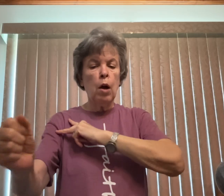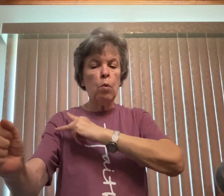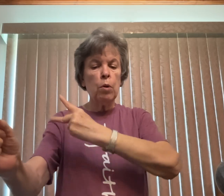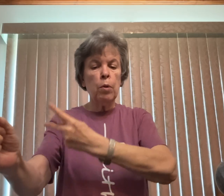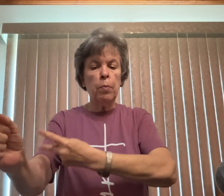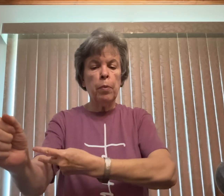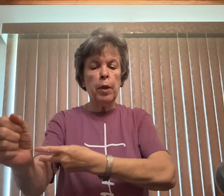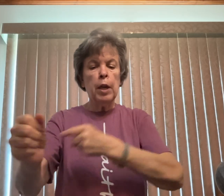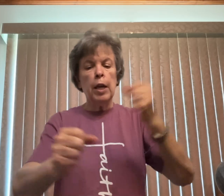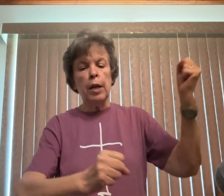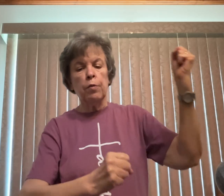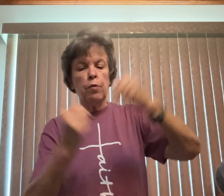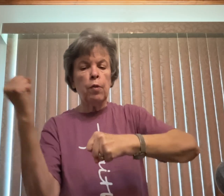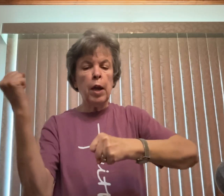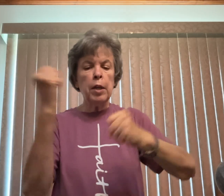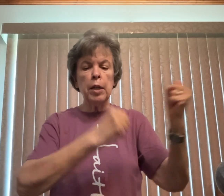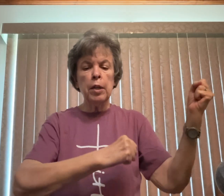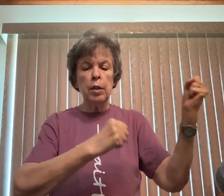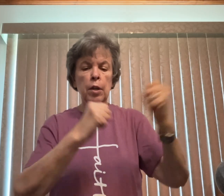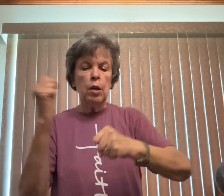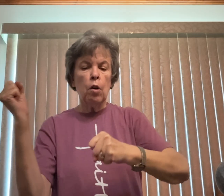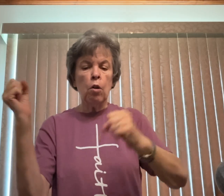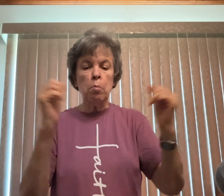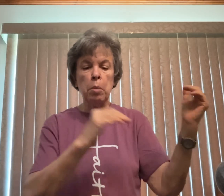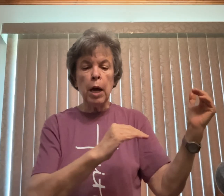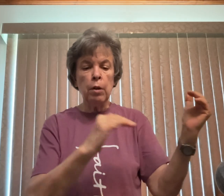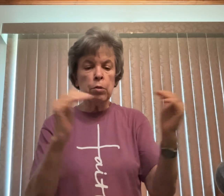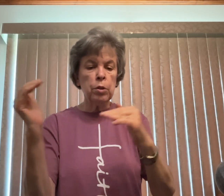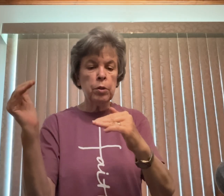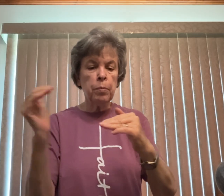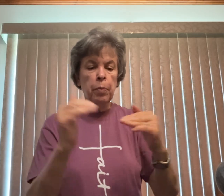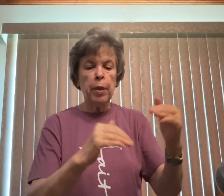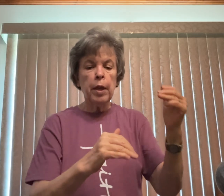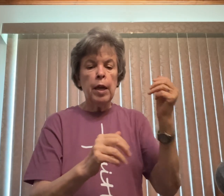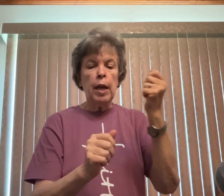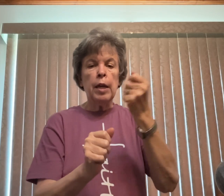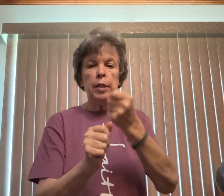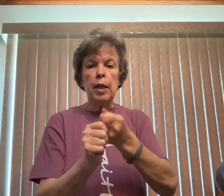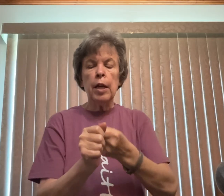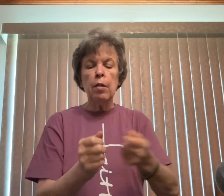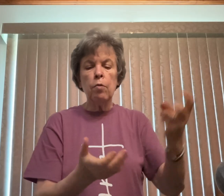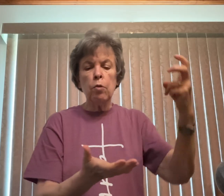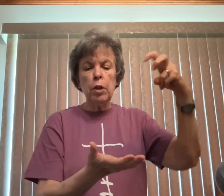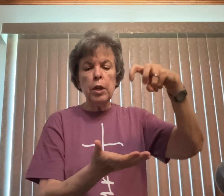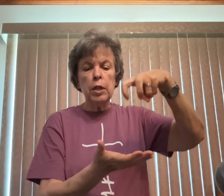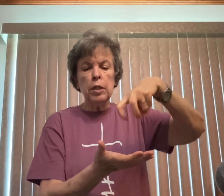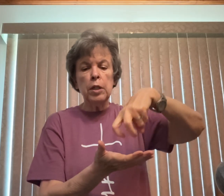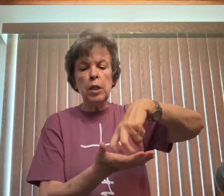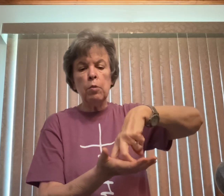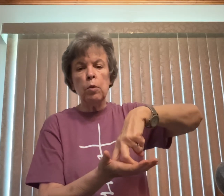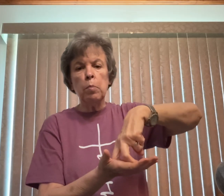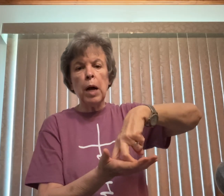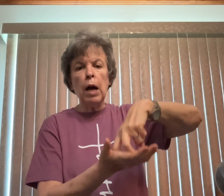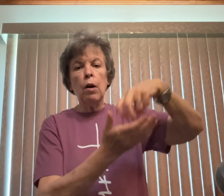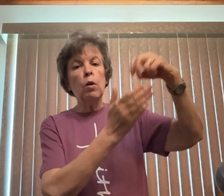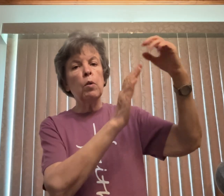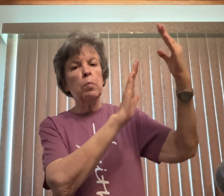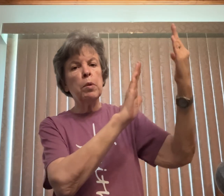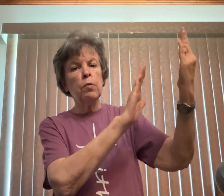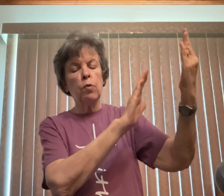power and fighting our battles, and every knee will bow